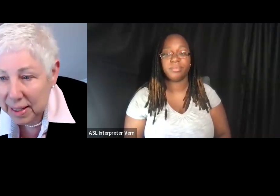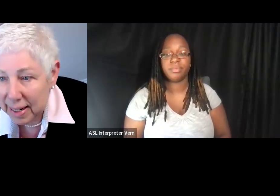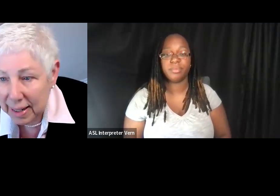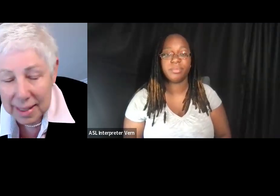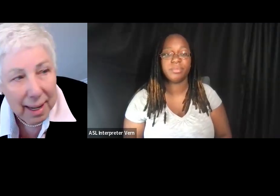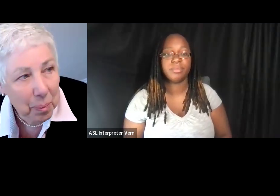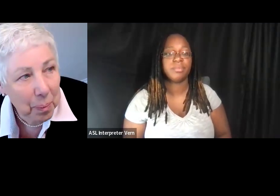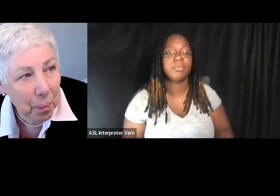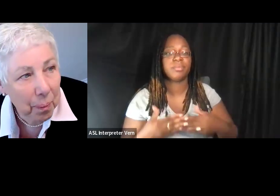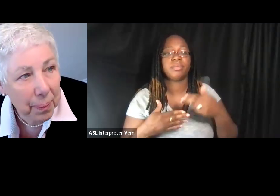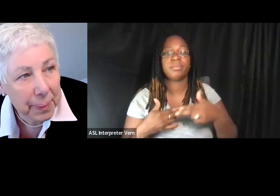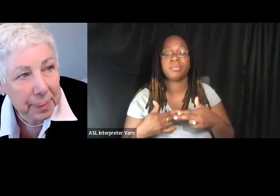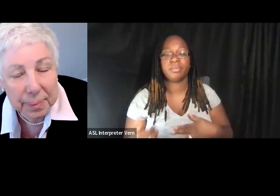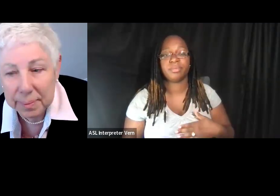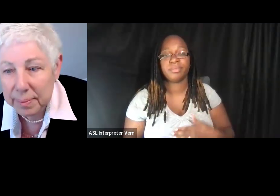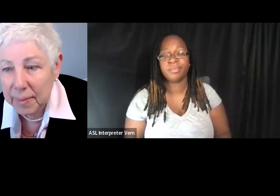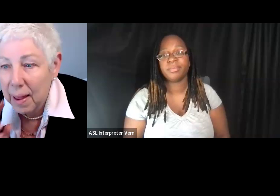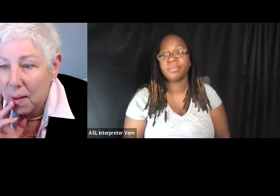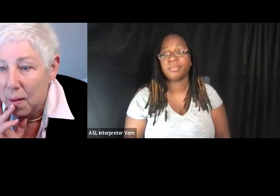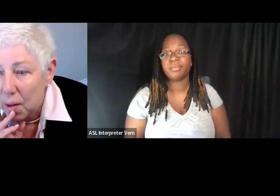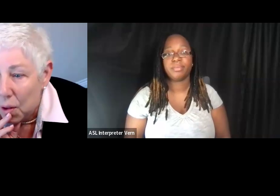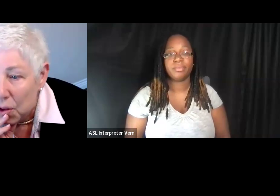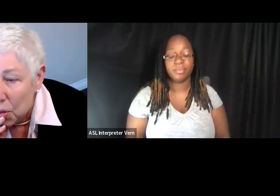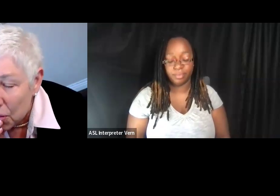Let's look at the next slide.